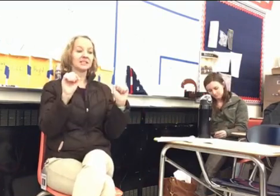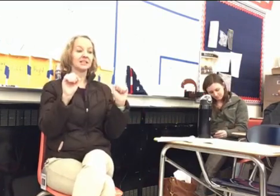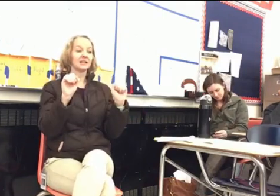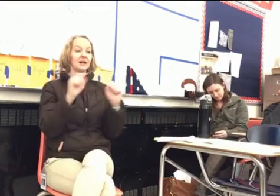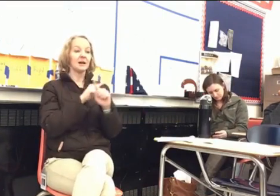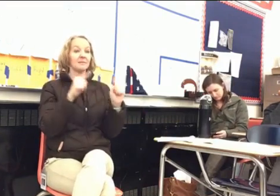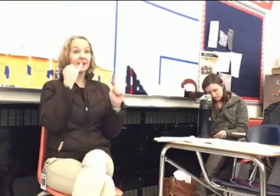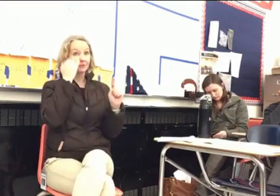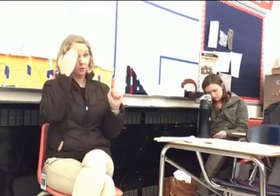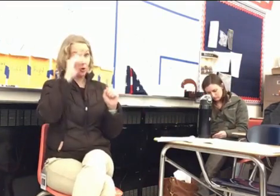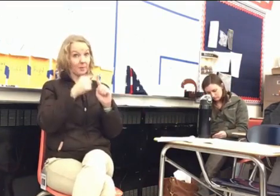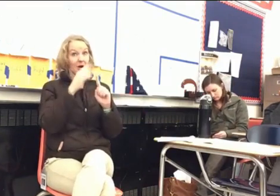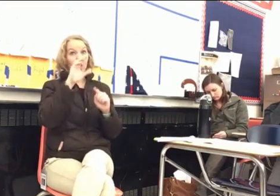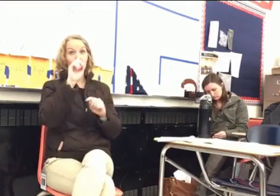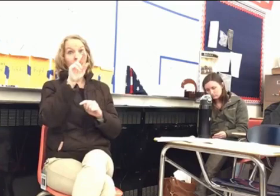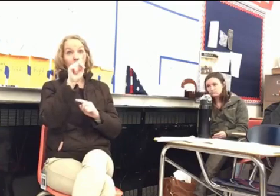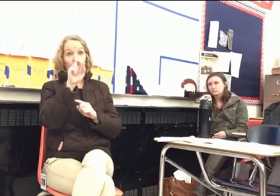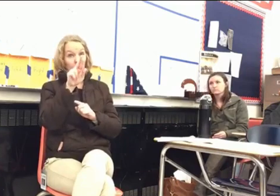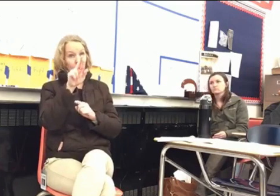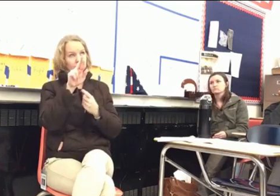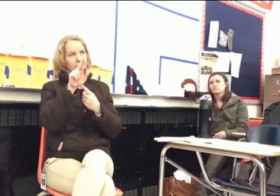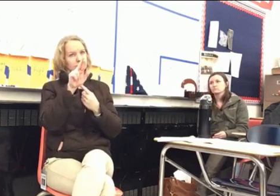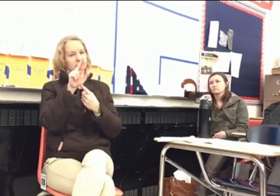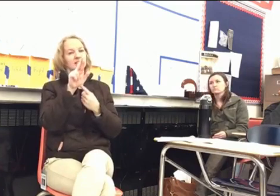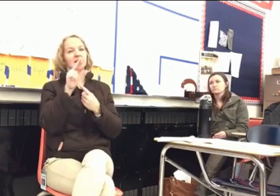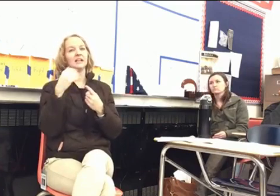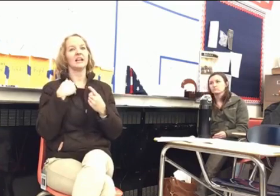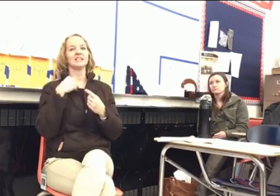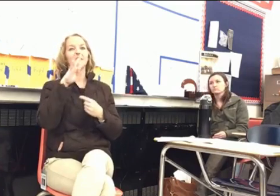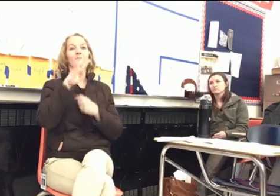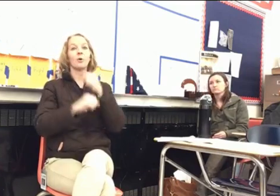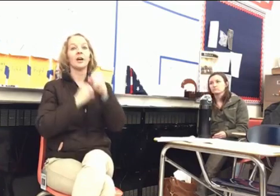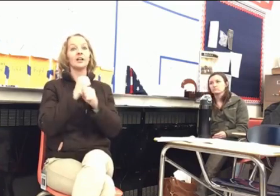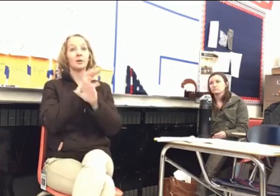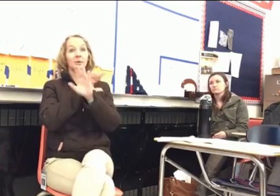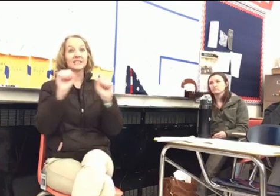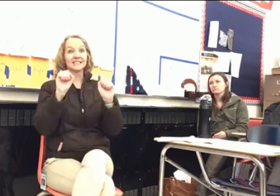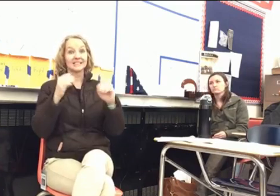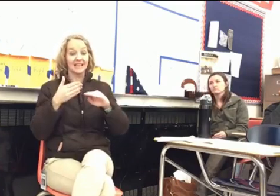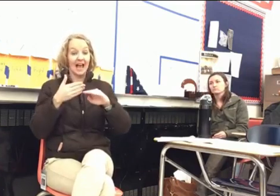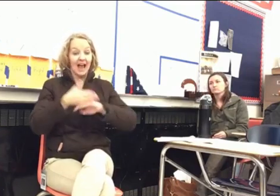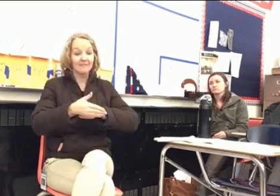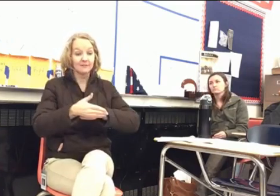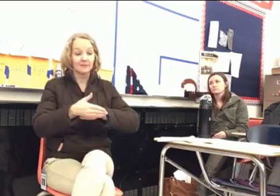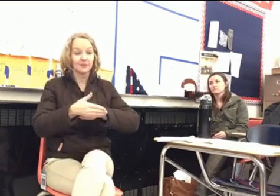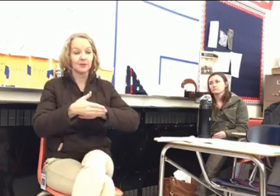but if you know anything about Jimmy Carter has a 4-year presidency after